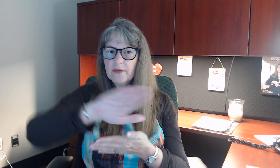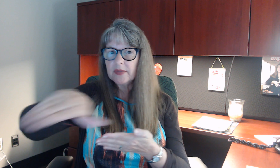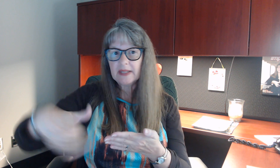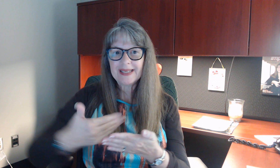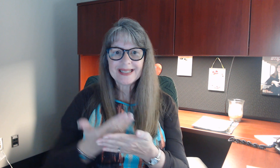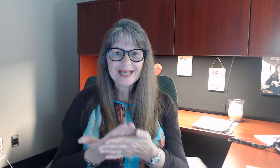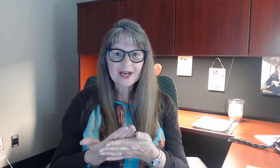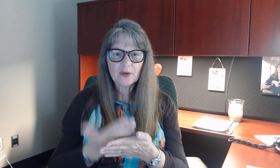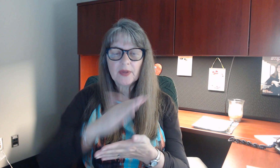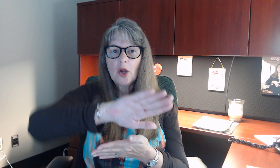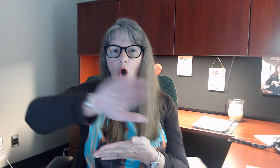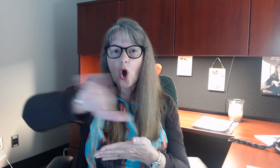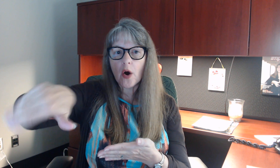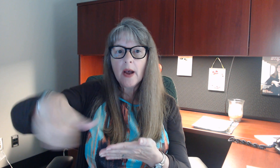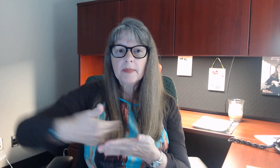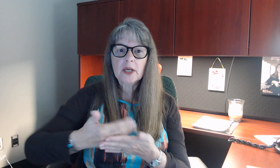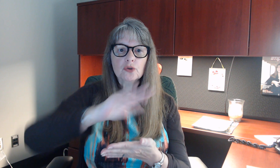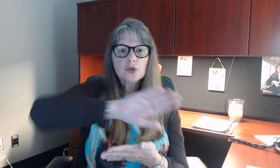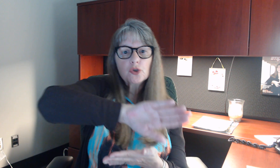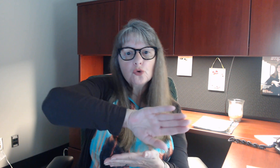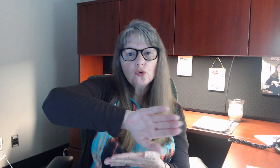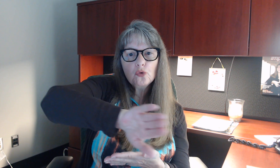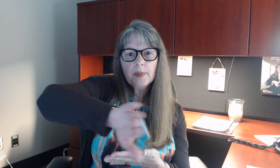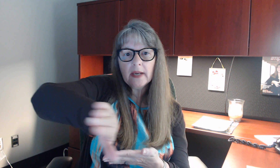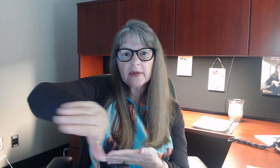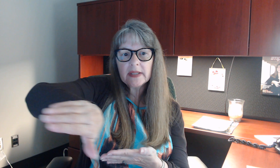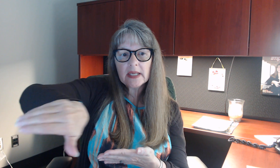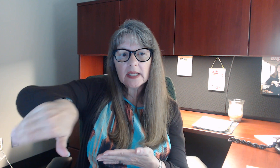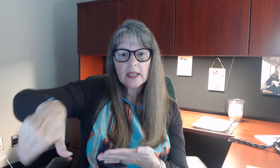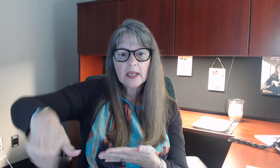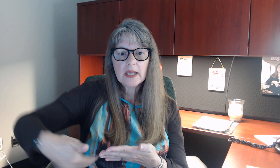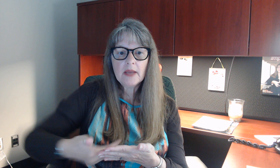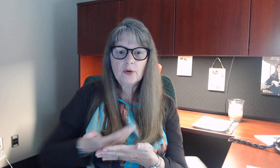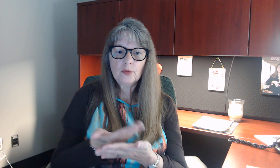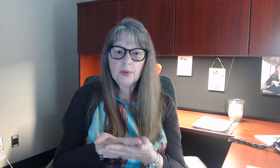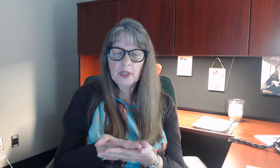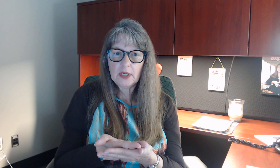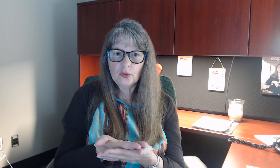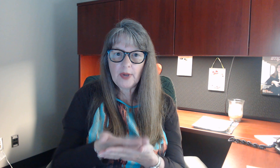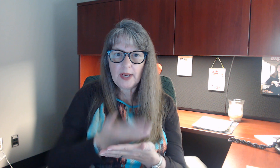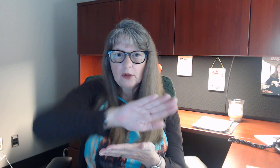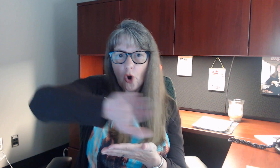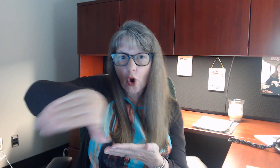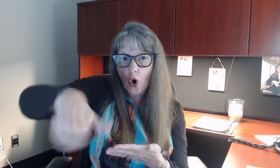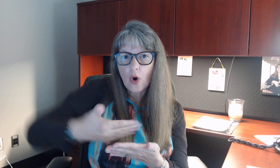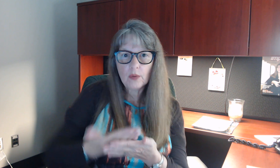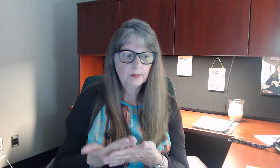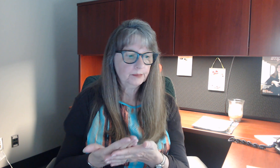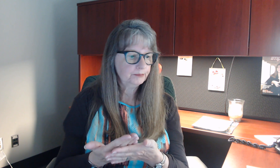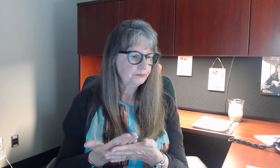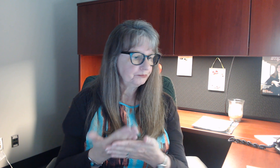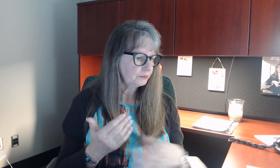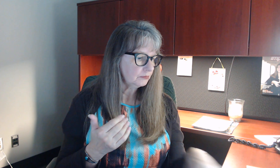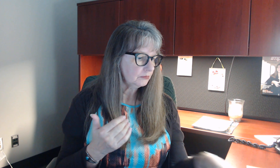Everything, the entire thing, all, because you're scooping everything and then you're putting it in your hand, all.